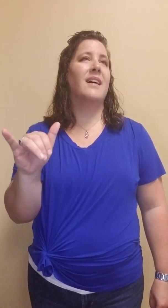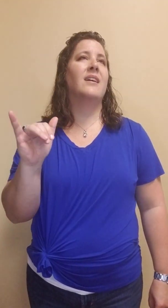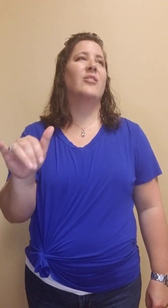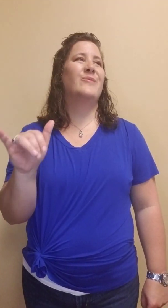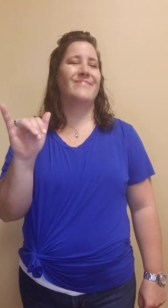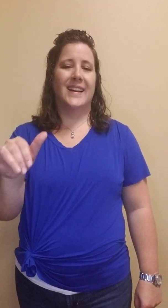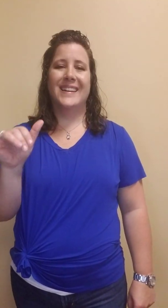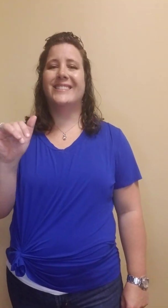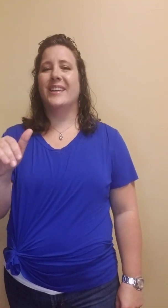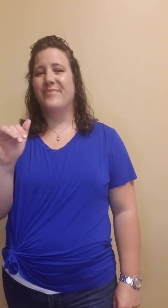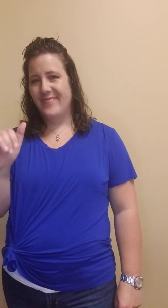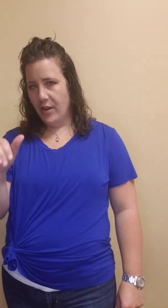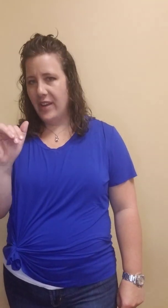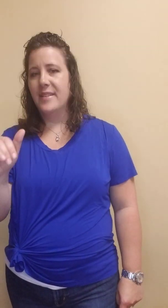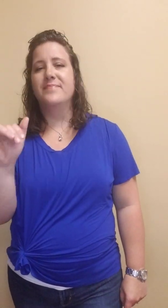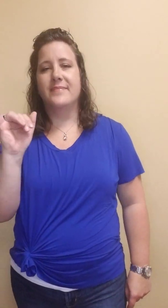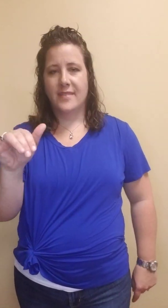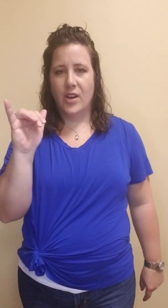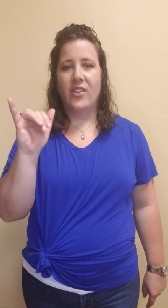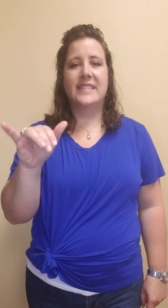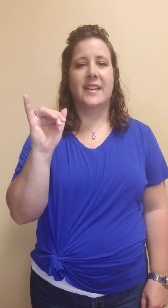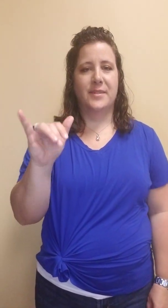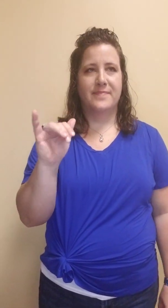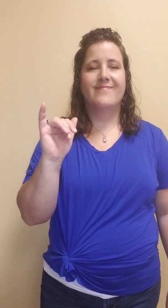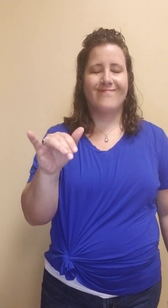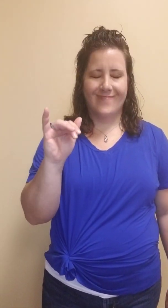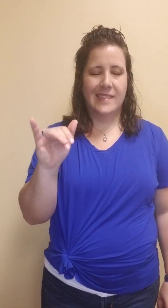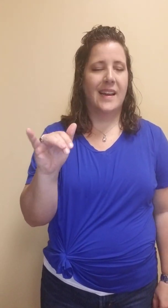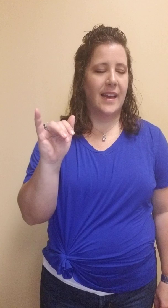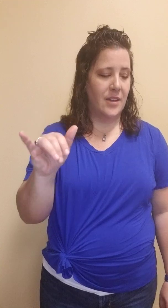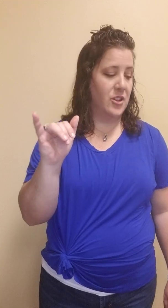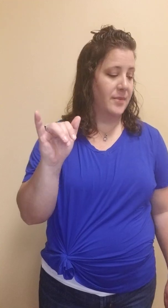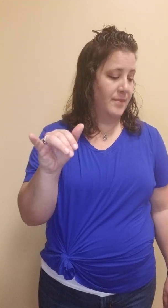Oh, I see. Okay. Oh, I see. I gotcha.